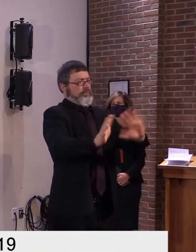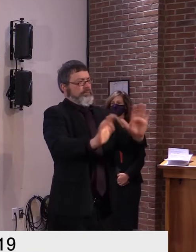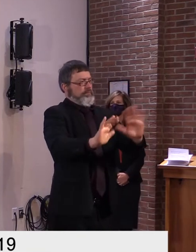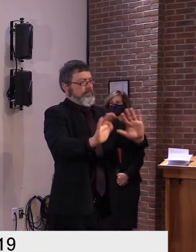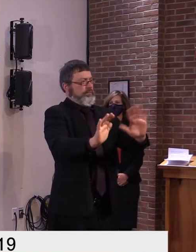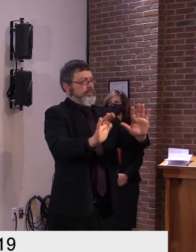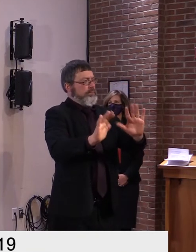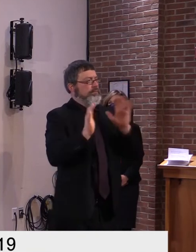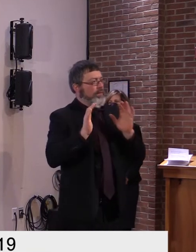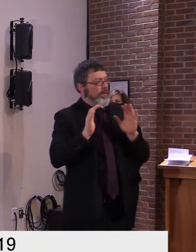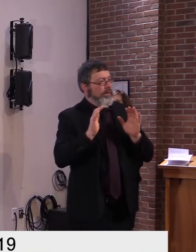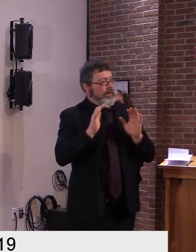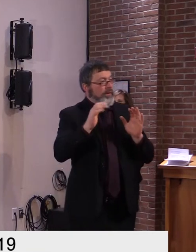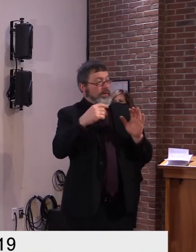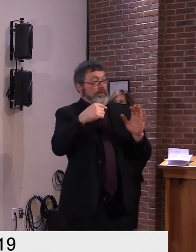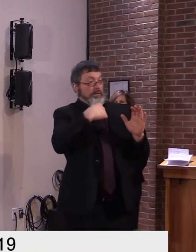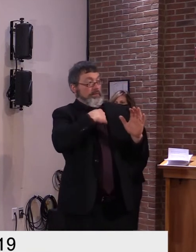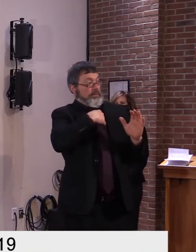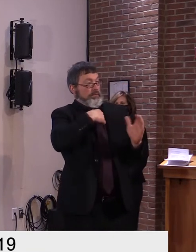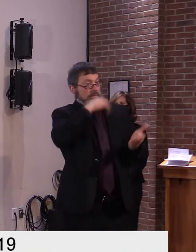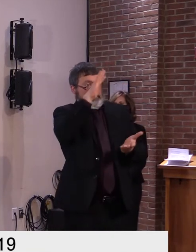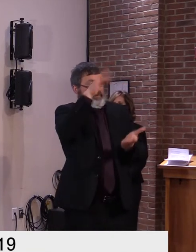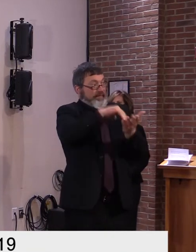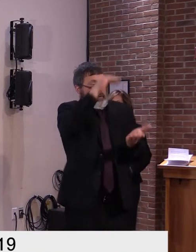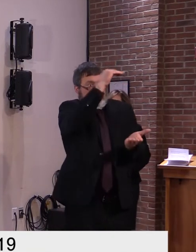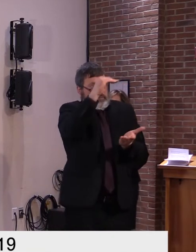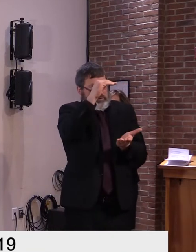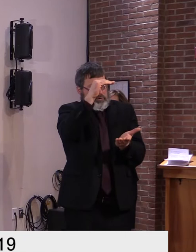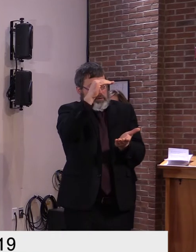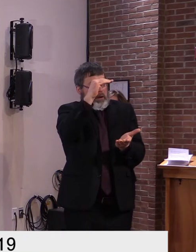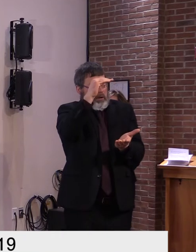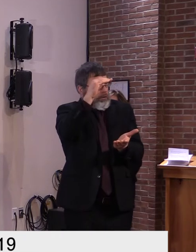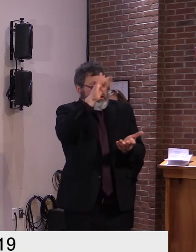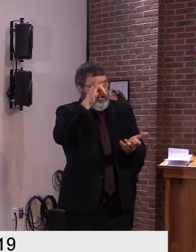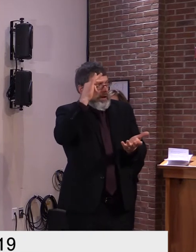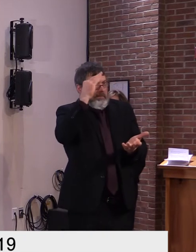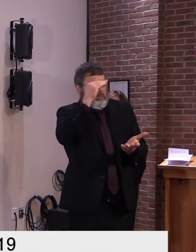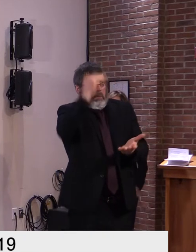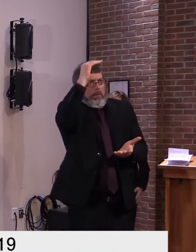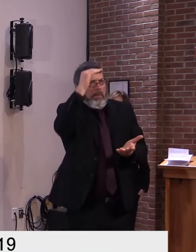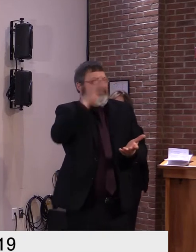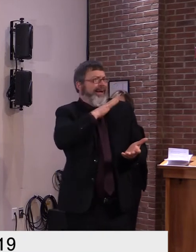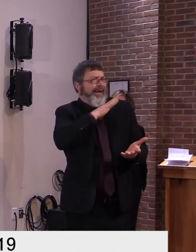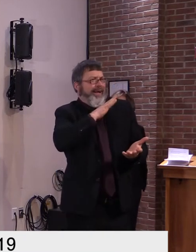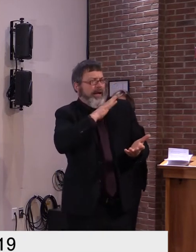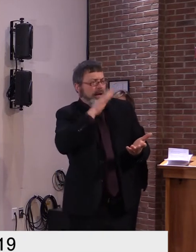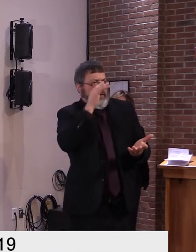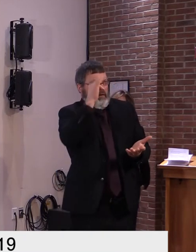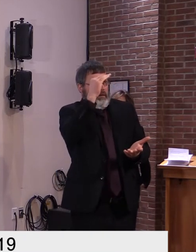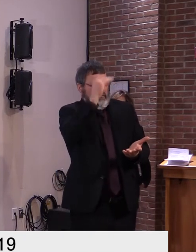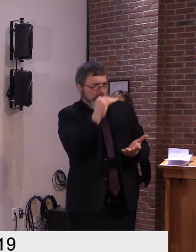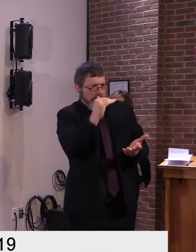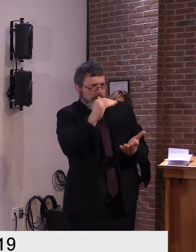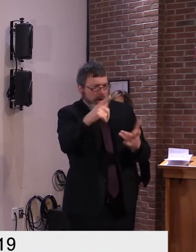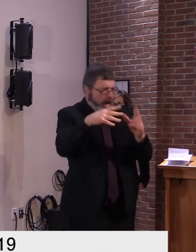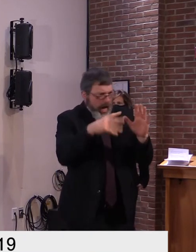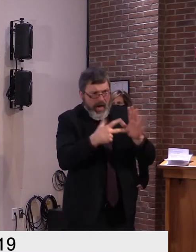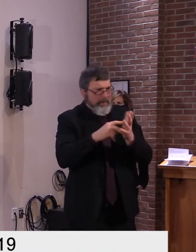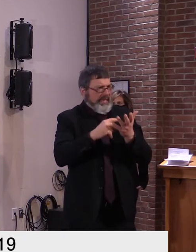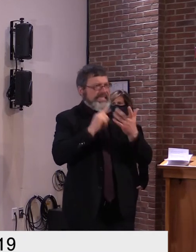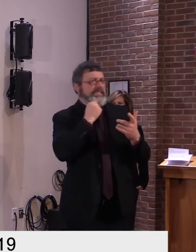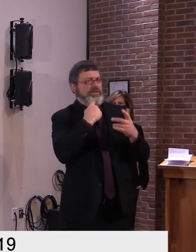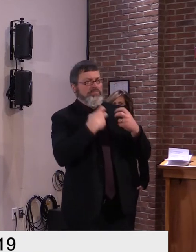all. All we're relying on right now is the hospitals to deliver it to the healthcare worker